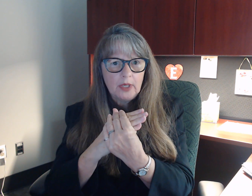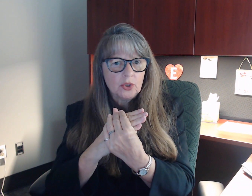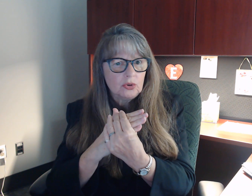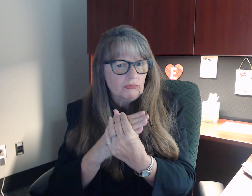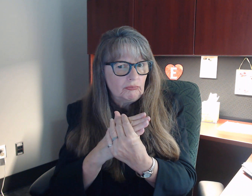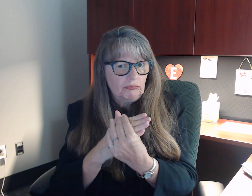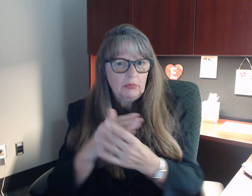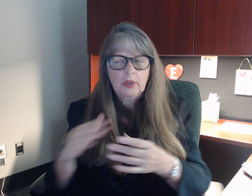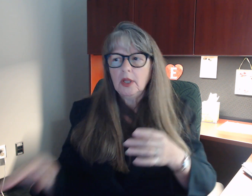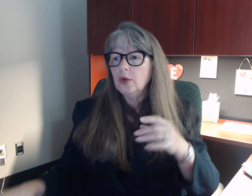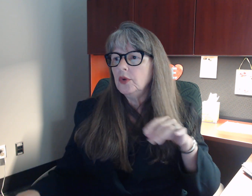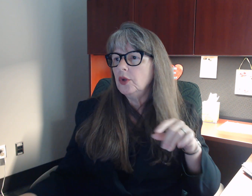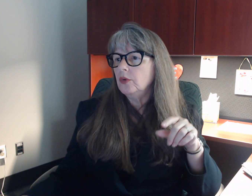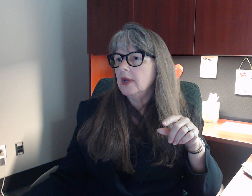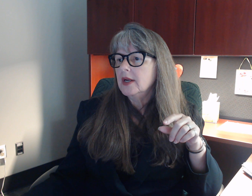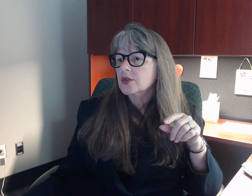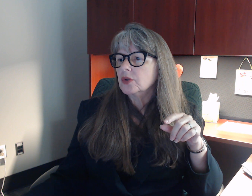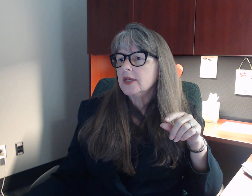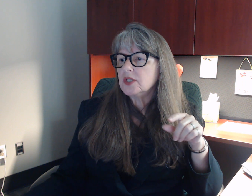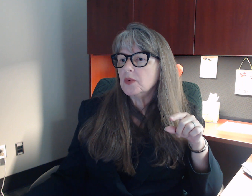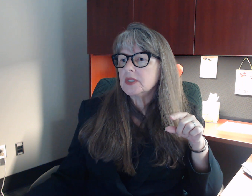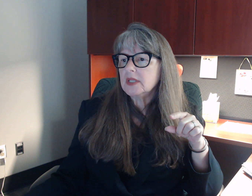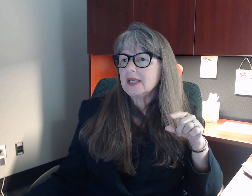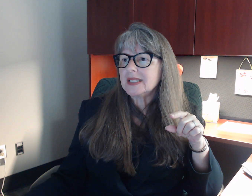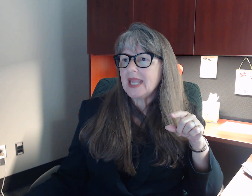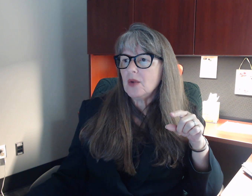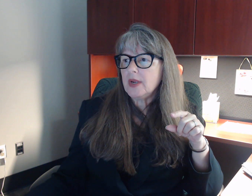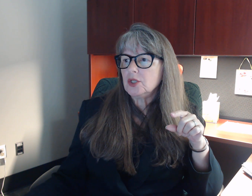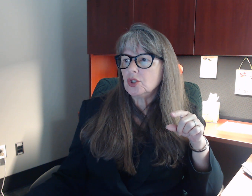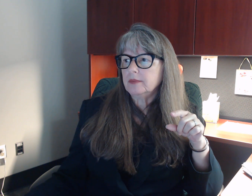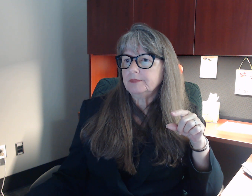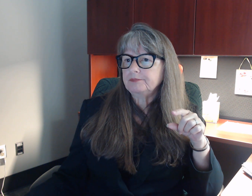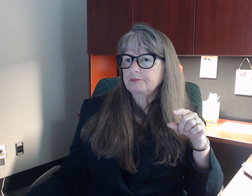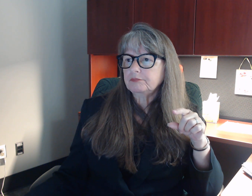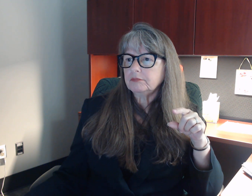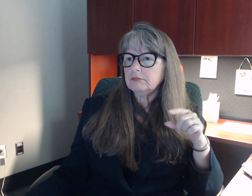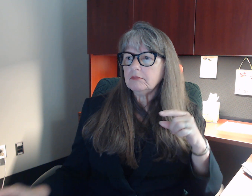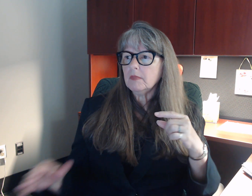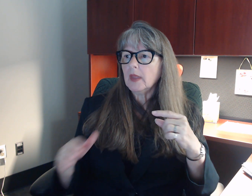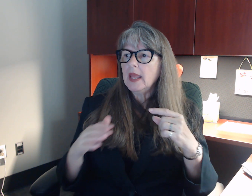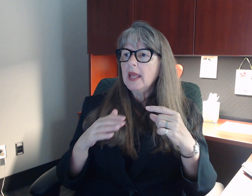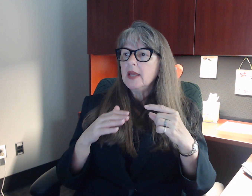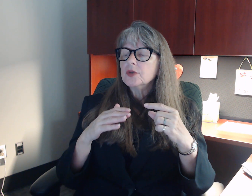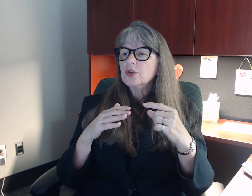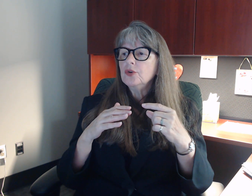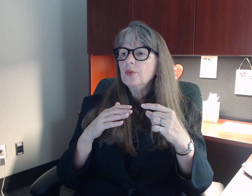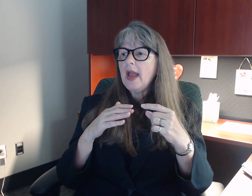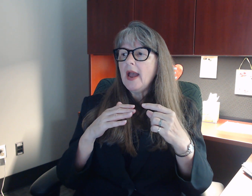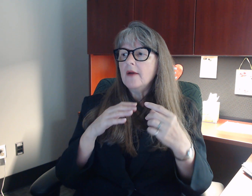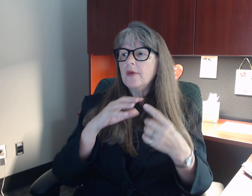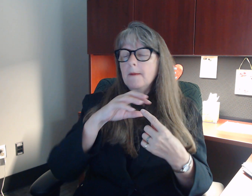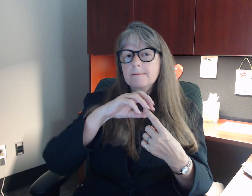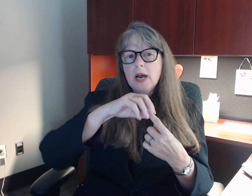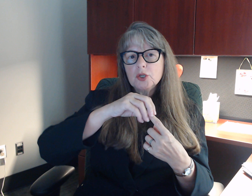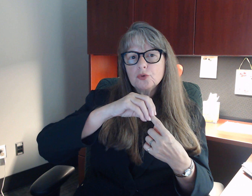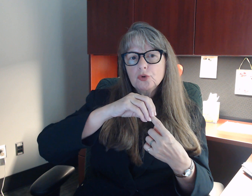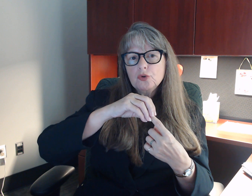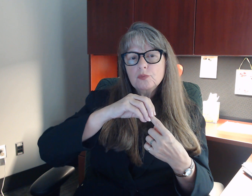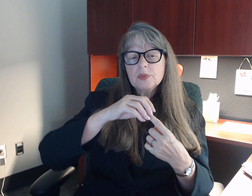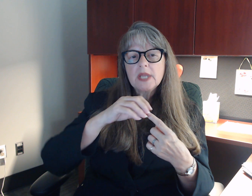sandwich. Who knew? So let's see what's in that sandwich. So you have mushrooms,